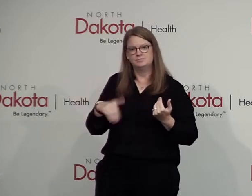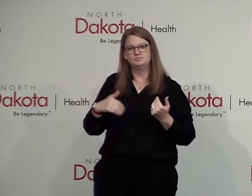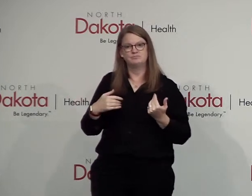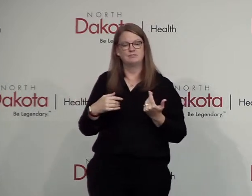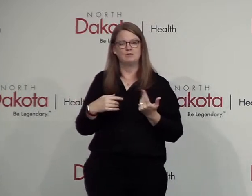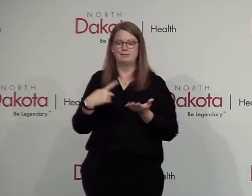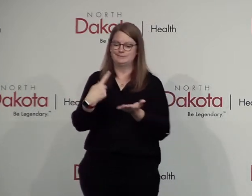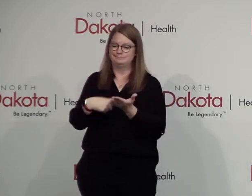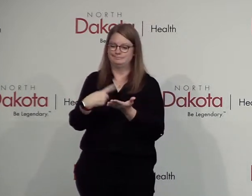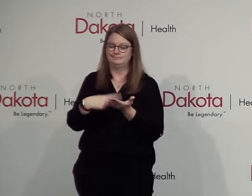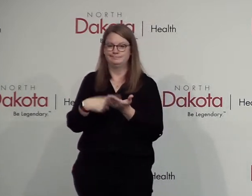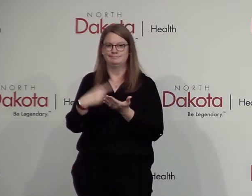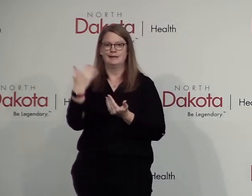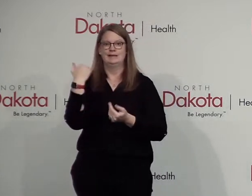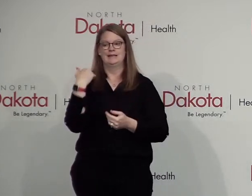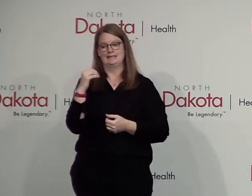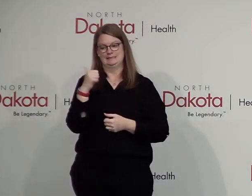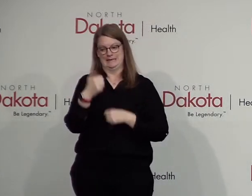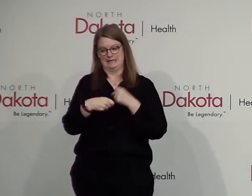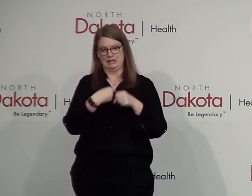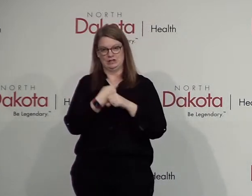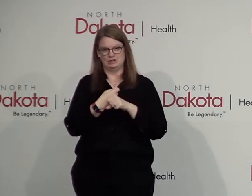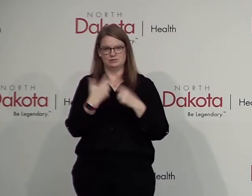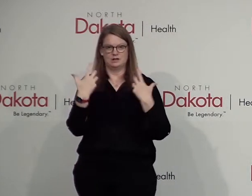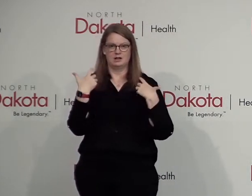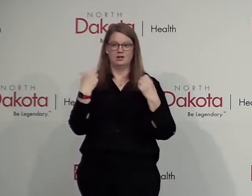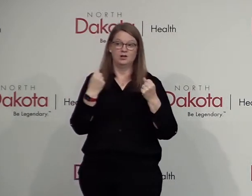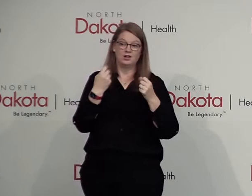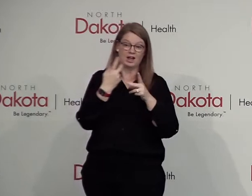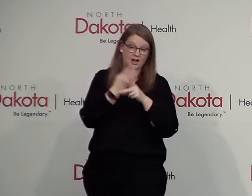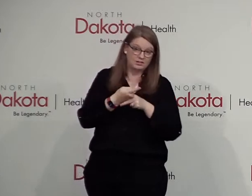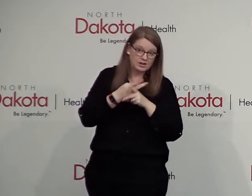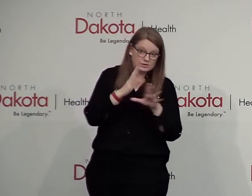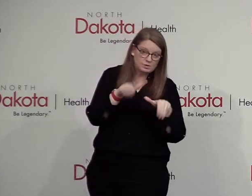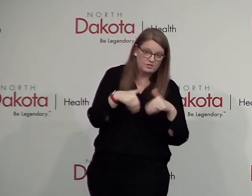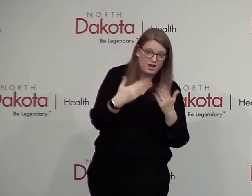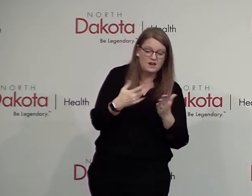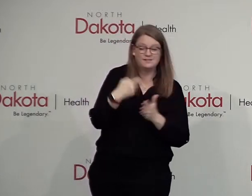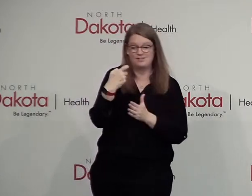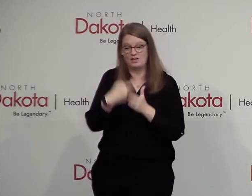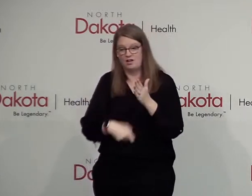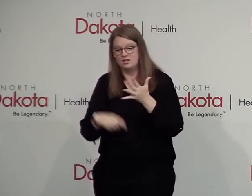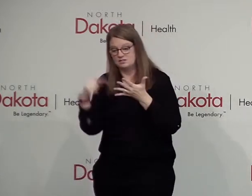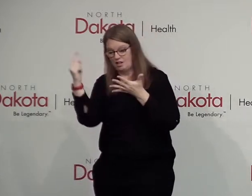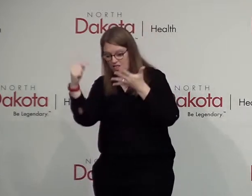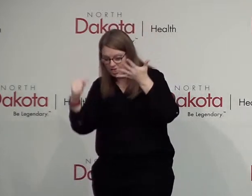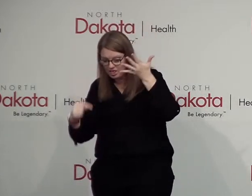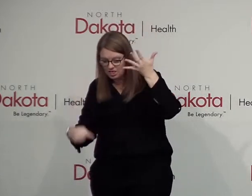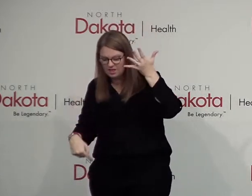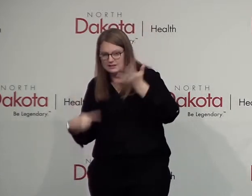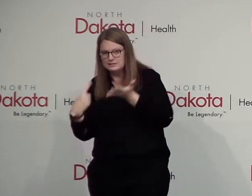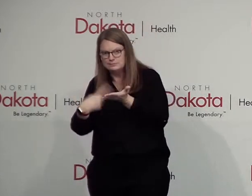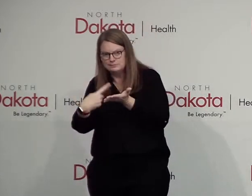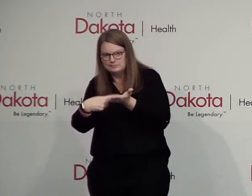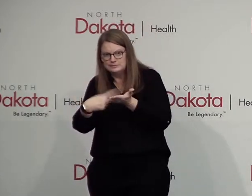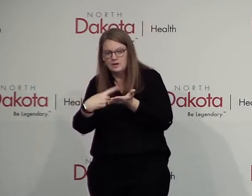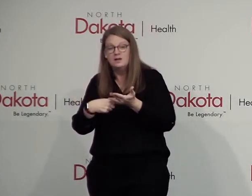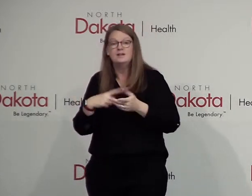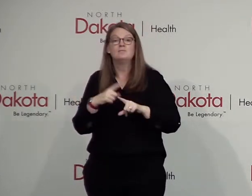we've been discussing the last 10 years, is how healthcare is delivered in the country and the cost of that. And so again,